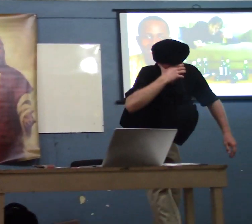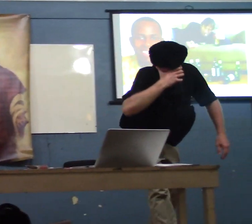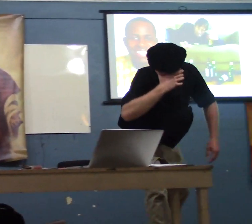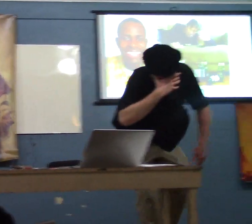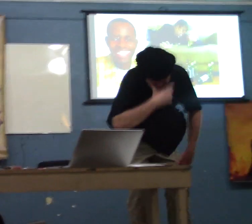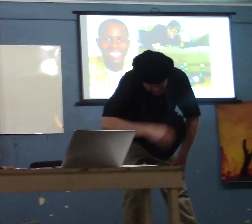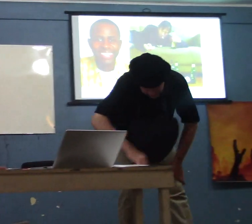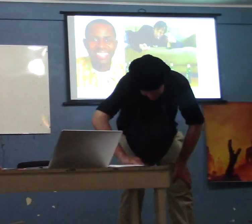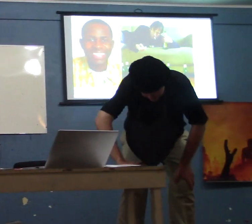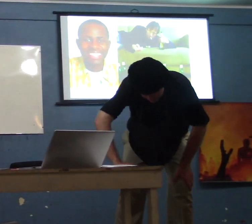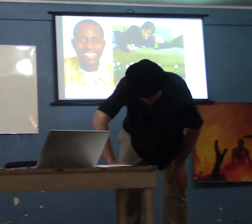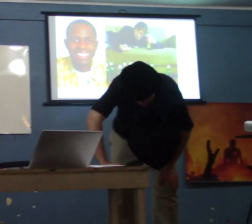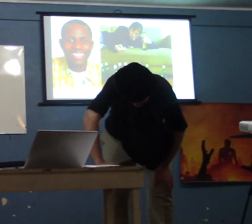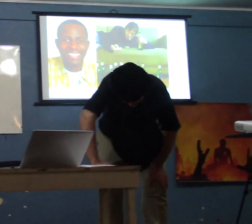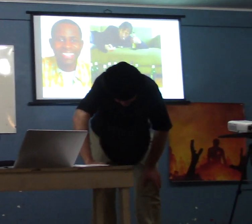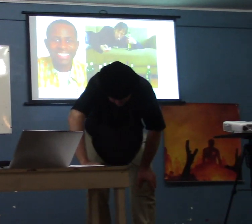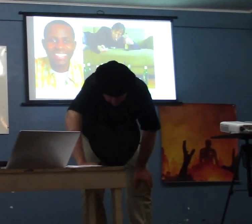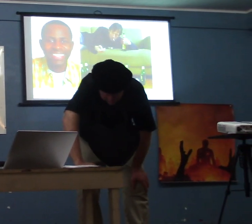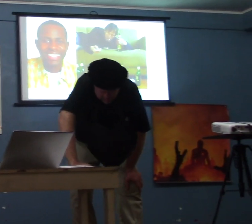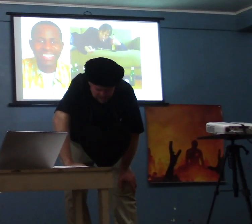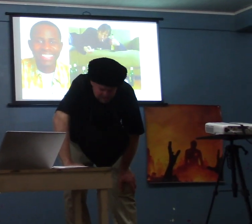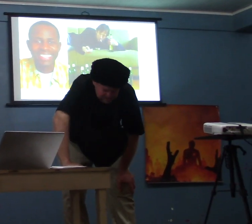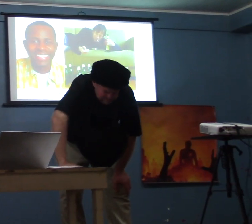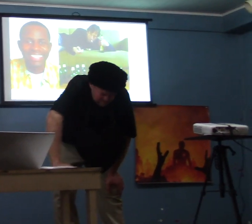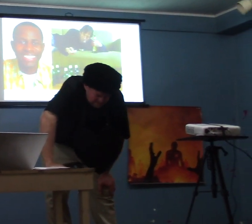Oh, my goodness, what can I do now?